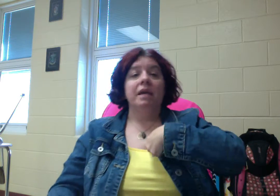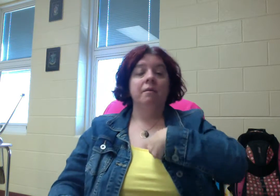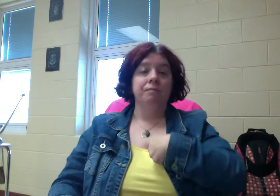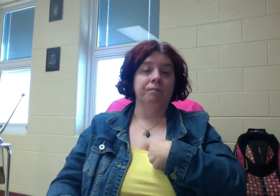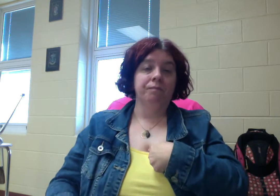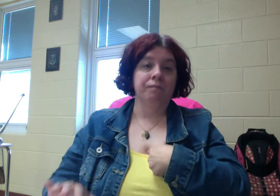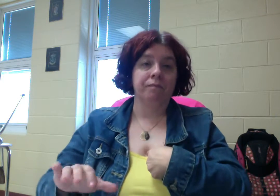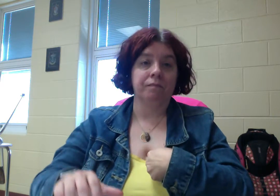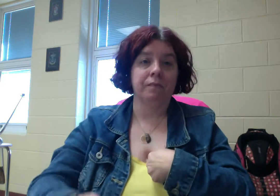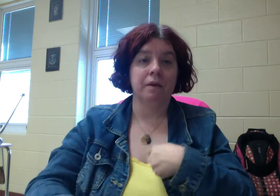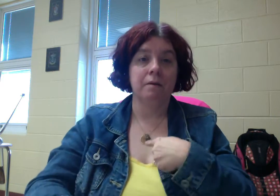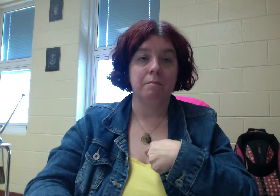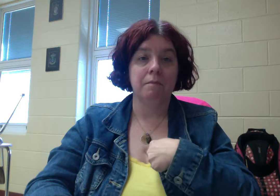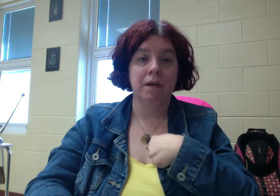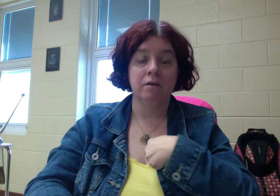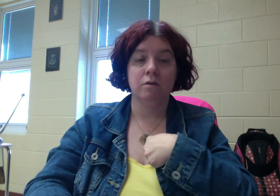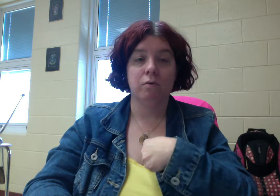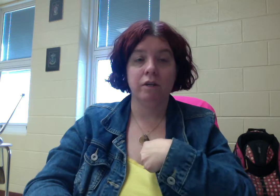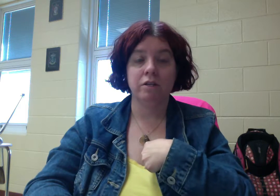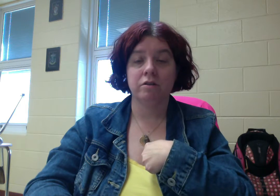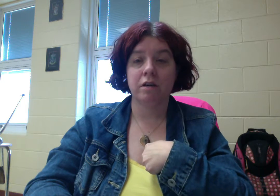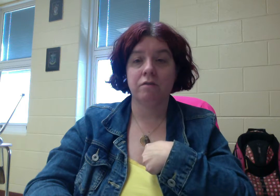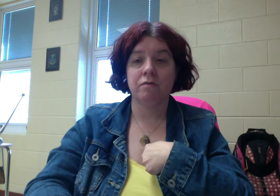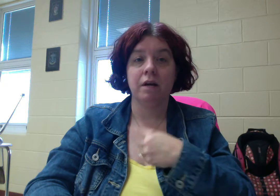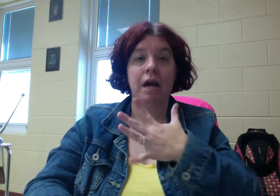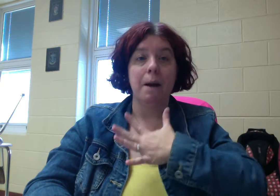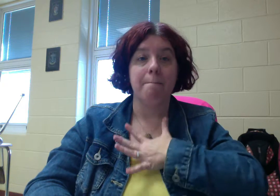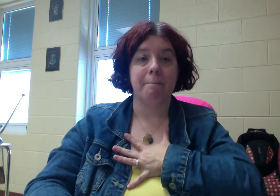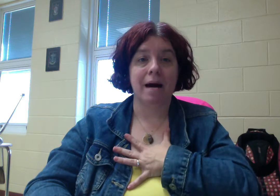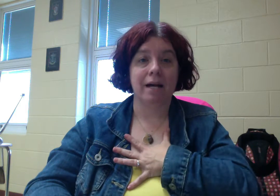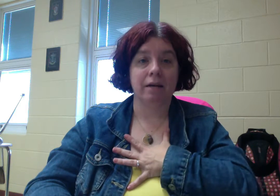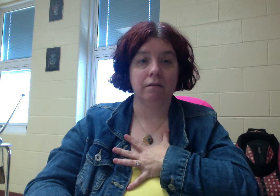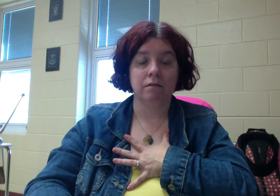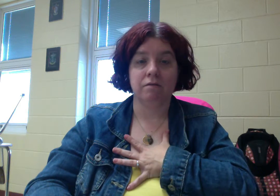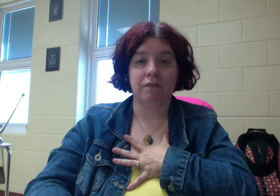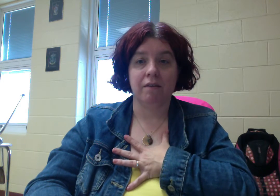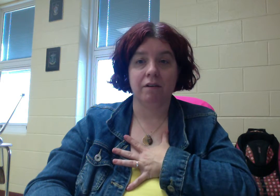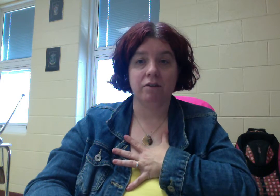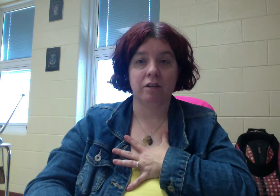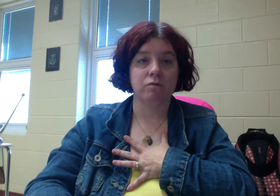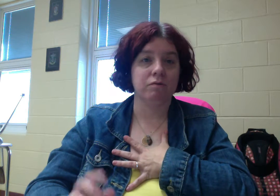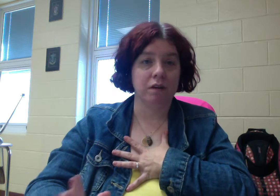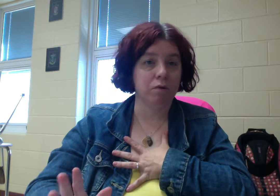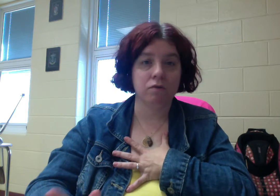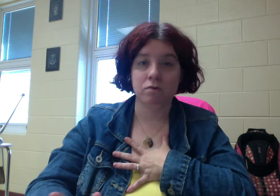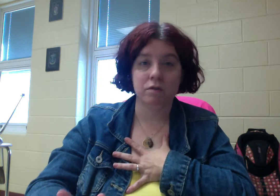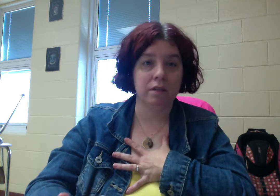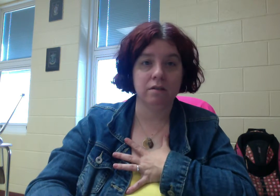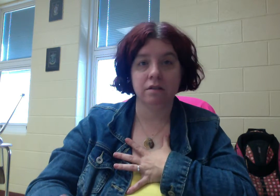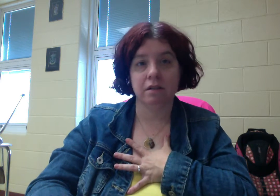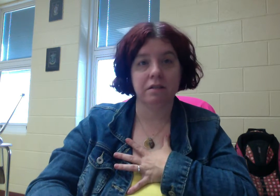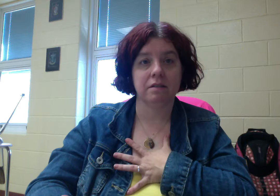Me, you point to yourself. My, it's a 5 on your chest. We've used these in sentences a